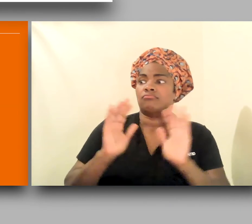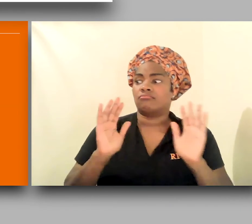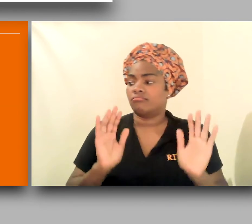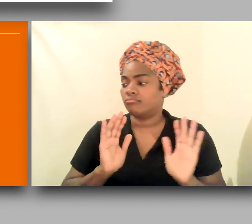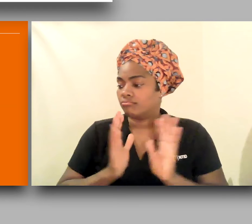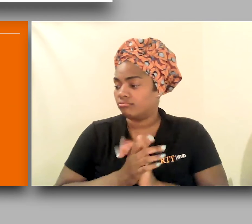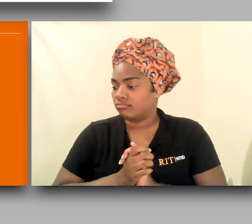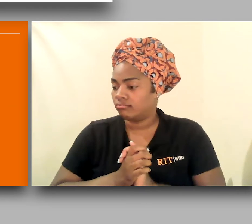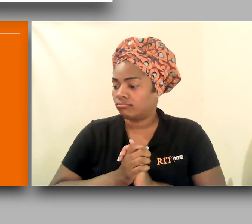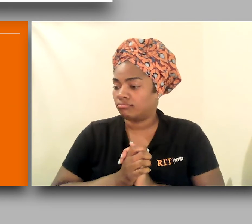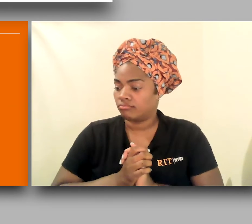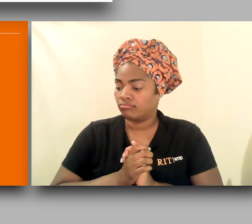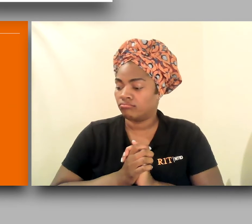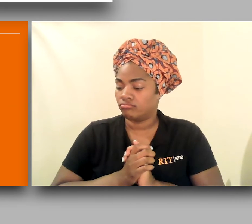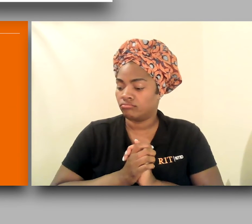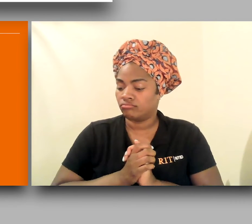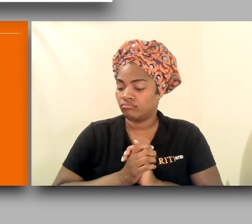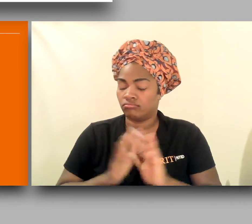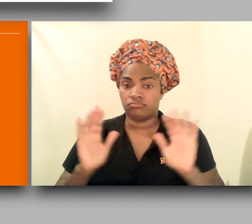Let me see.